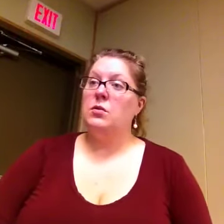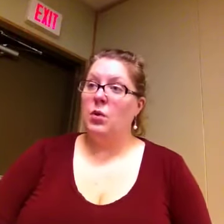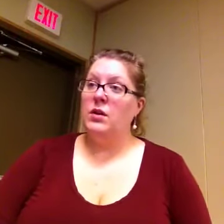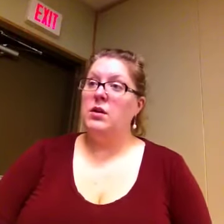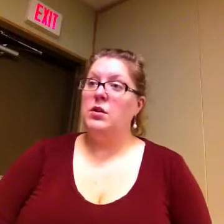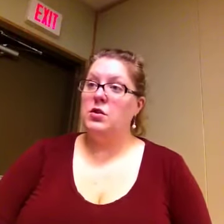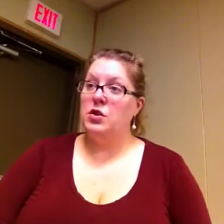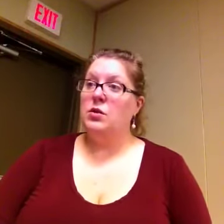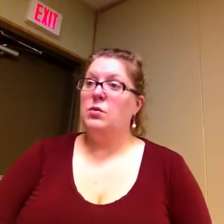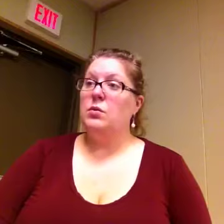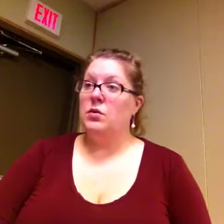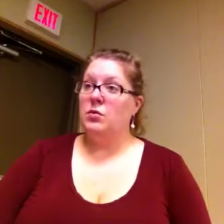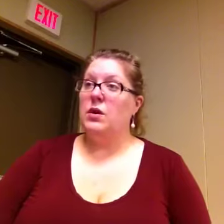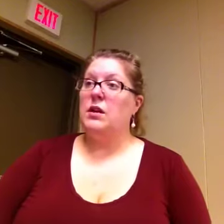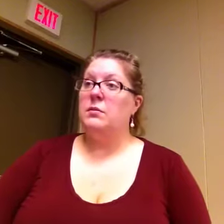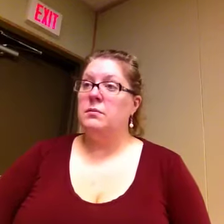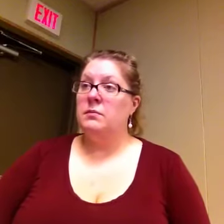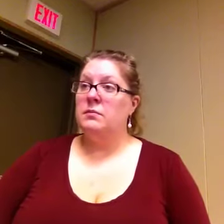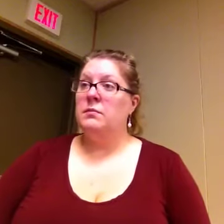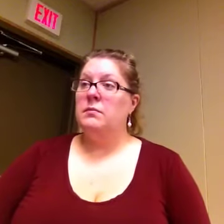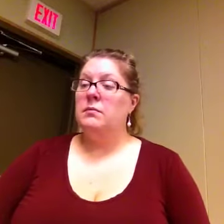1, 2, 3.